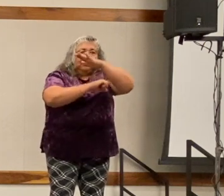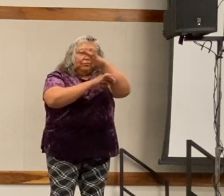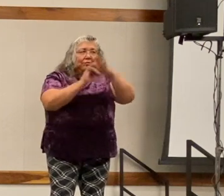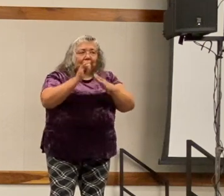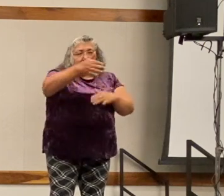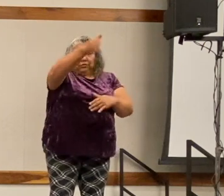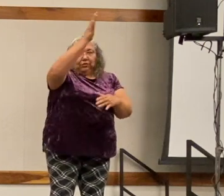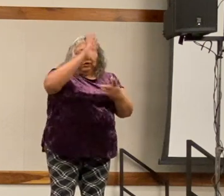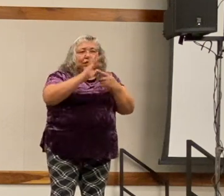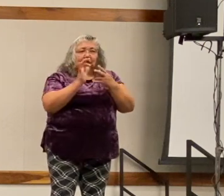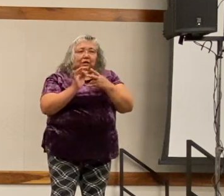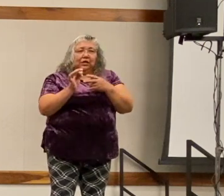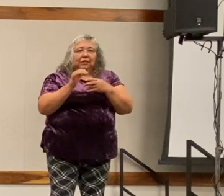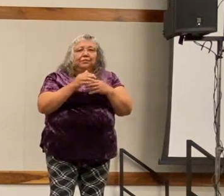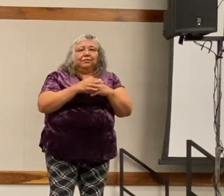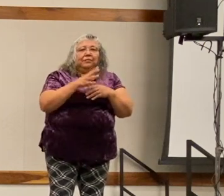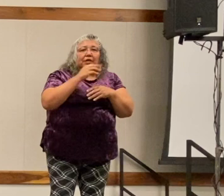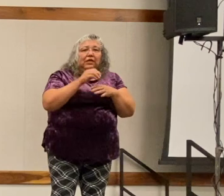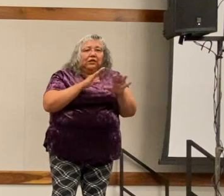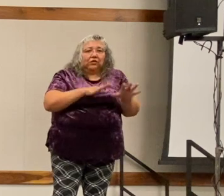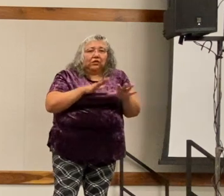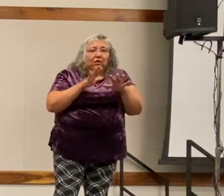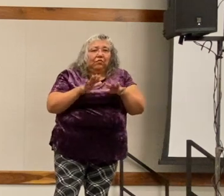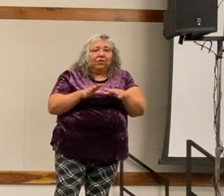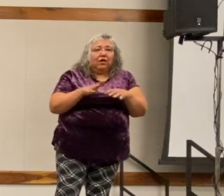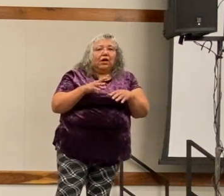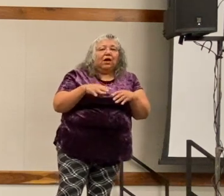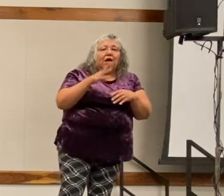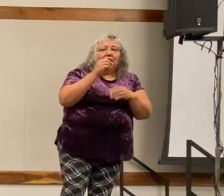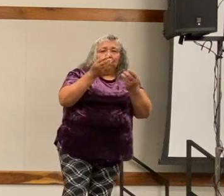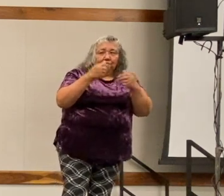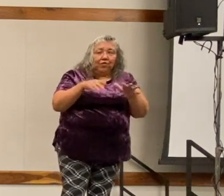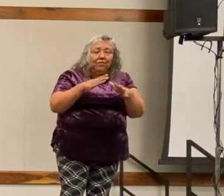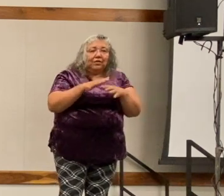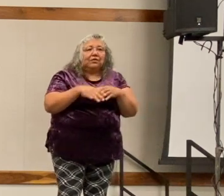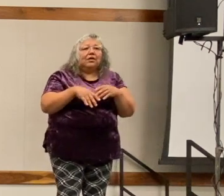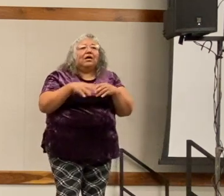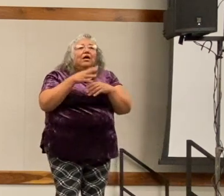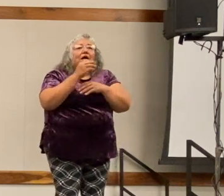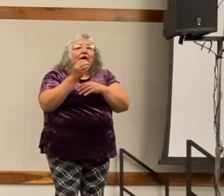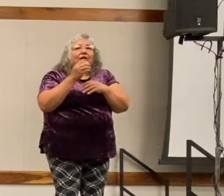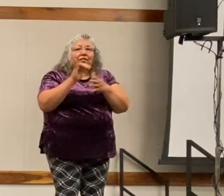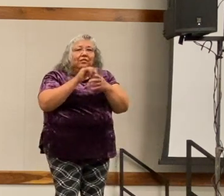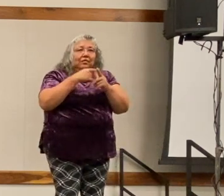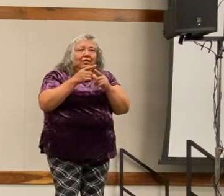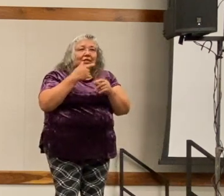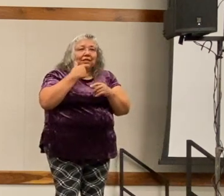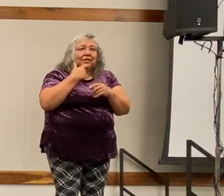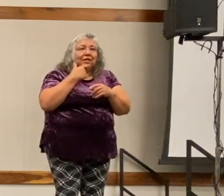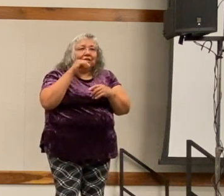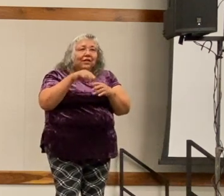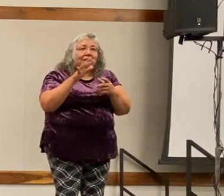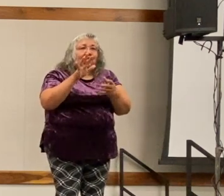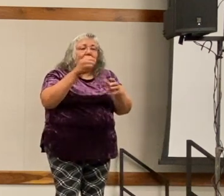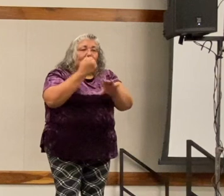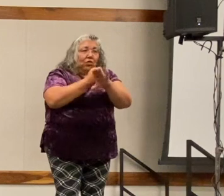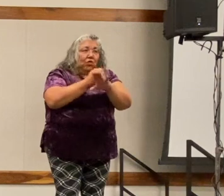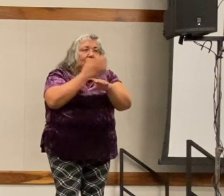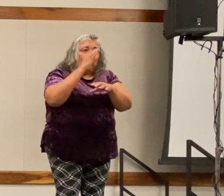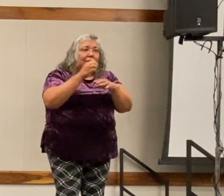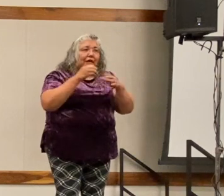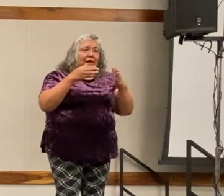selected. And in his sovereign and in providence, he ensured that this particular stone would become